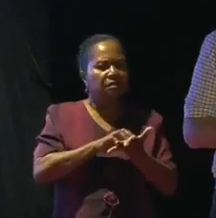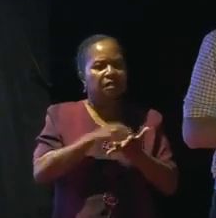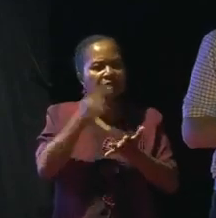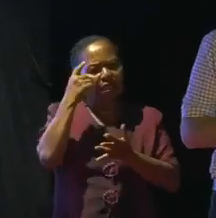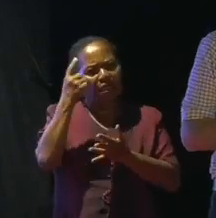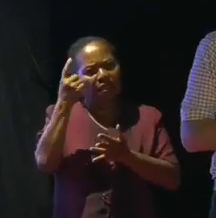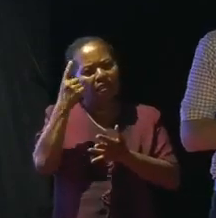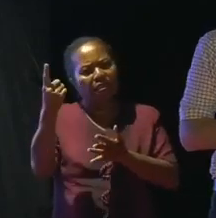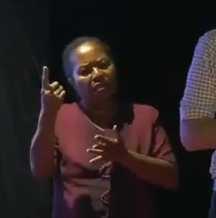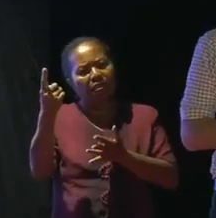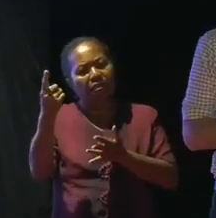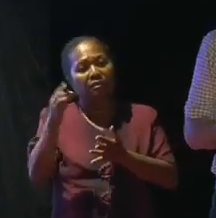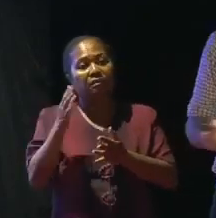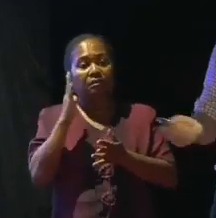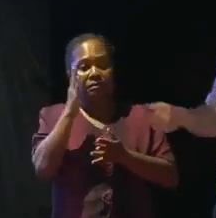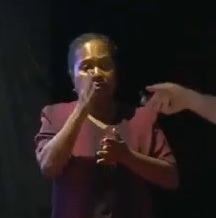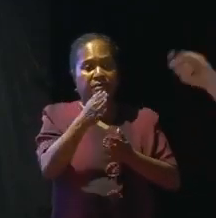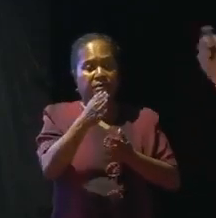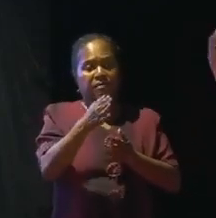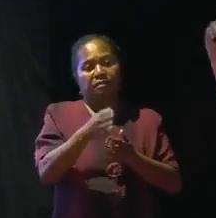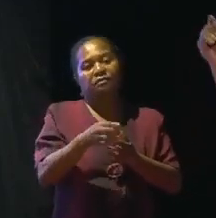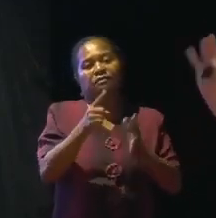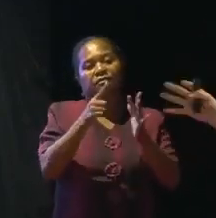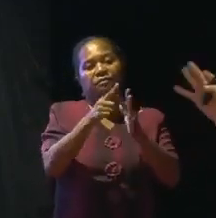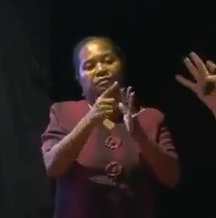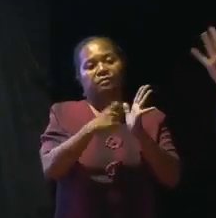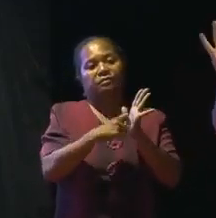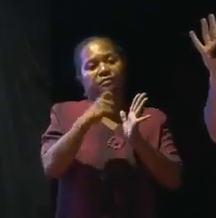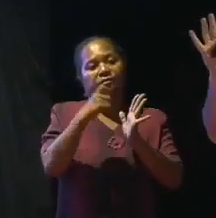idea is you can just go to irc.gov.pg and